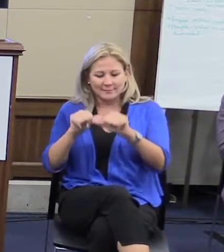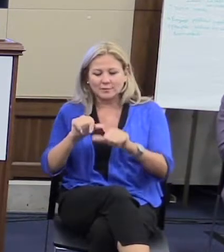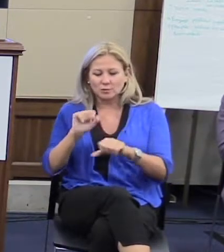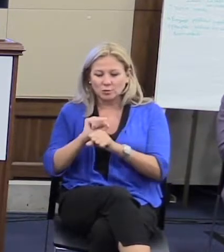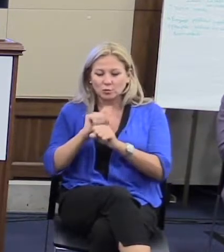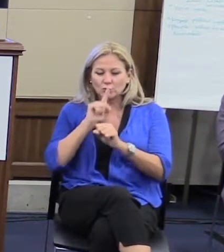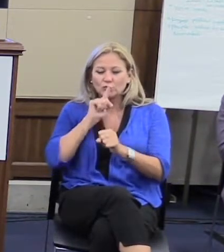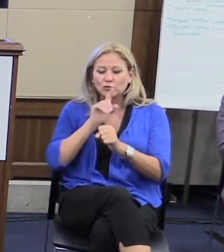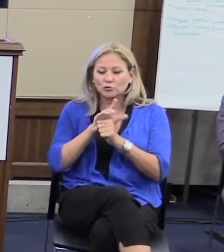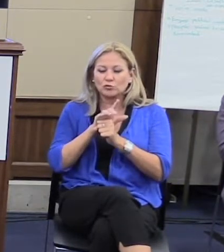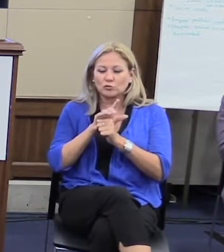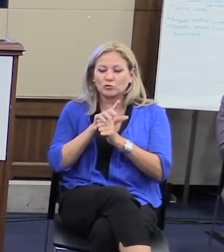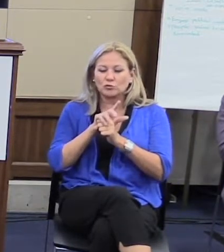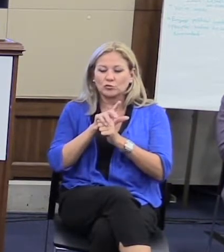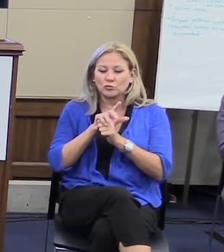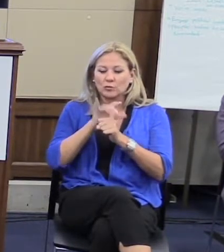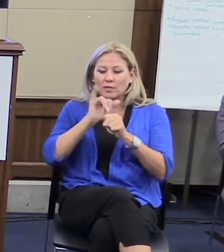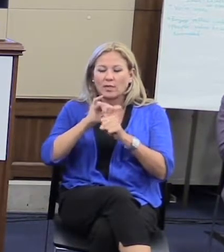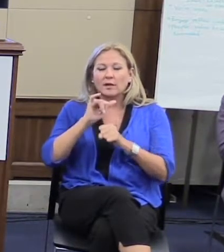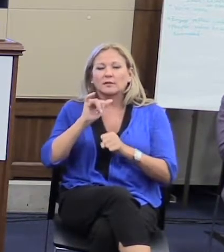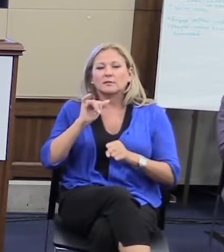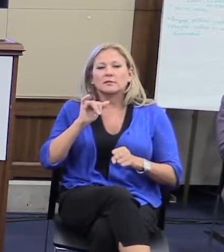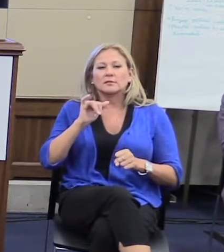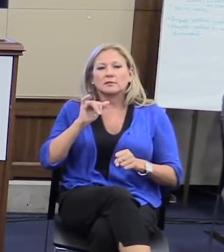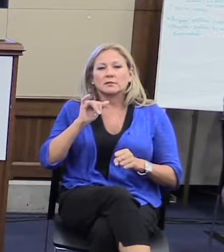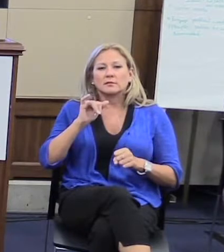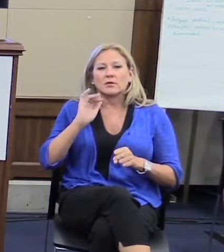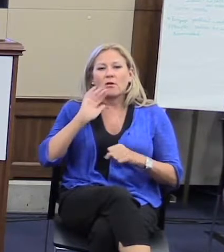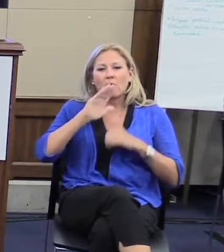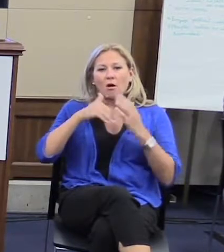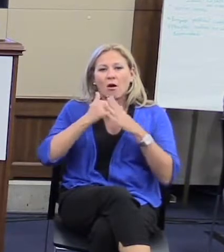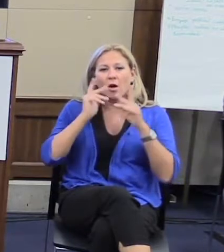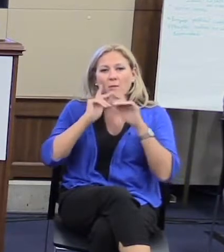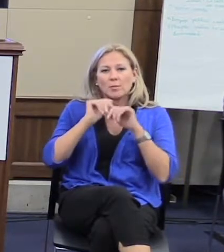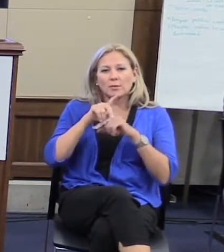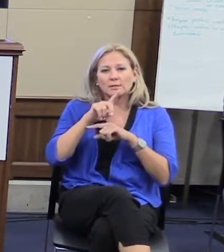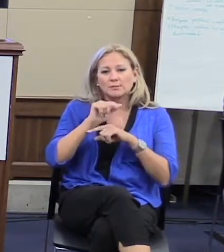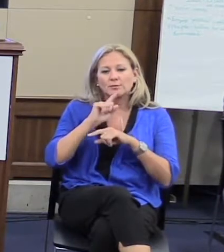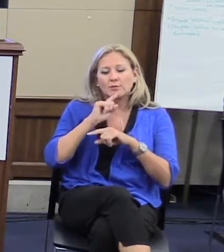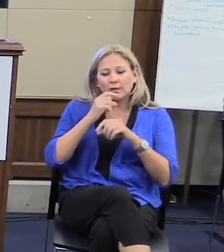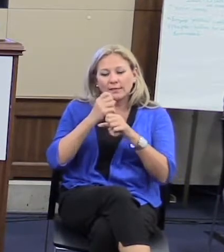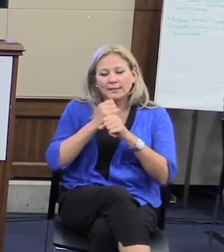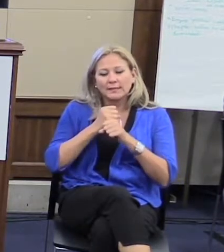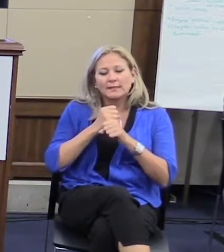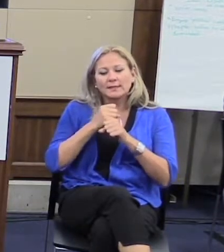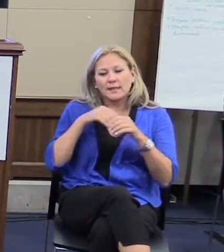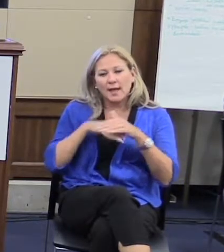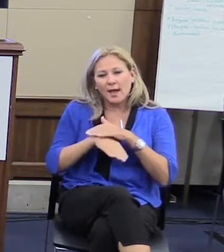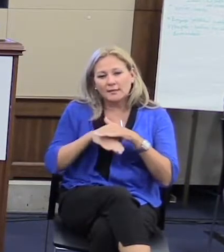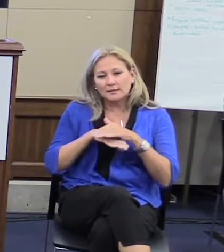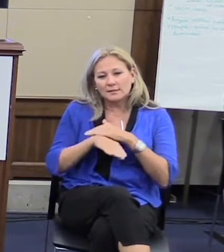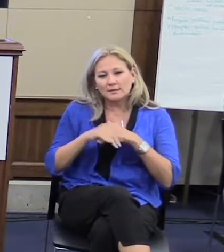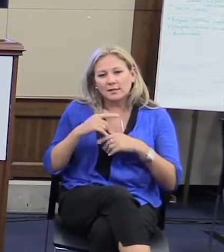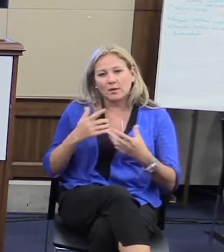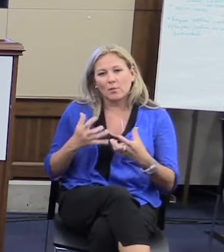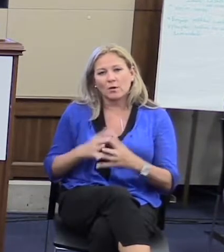to ensure that all people with disabilities are getting the access that we